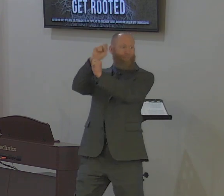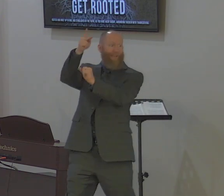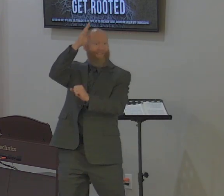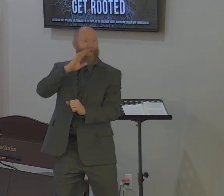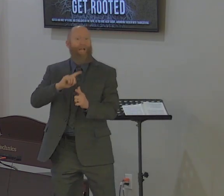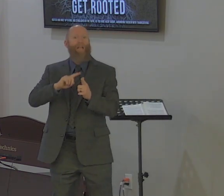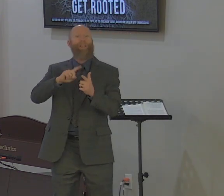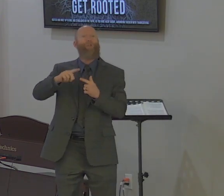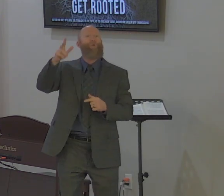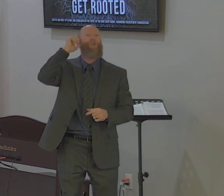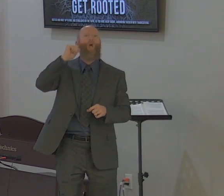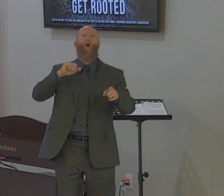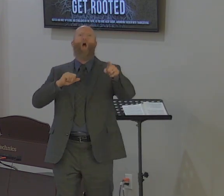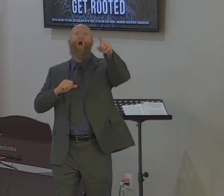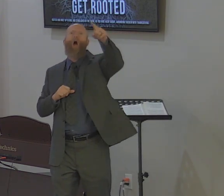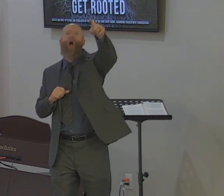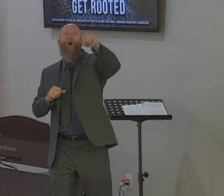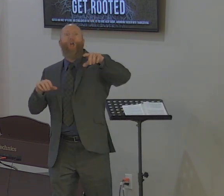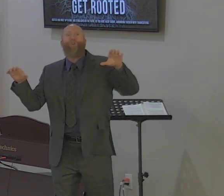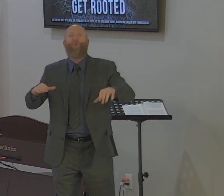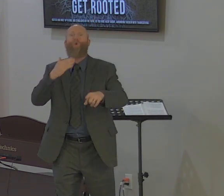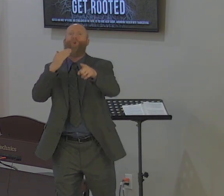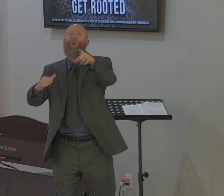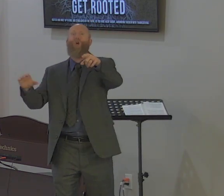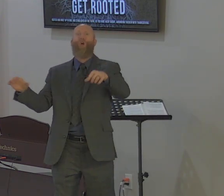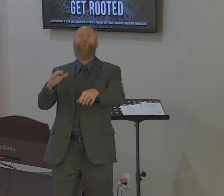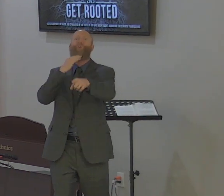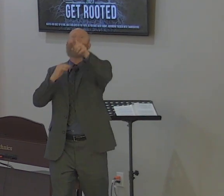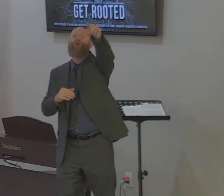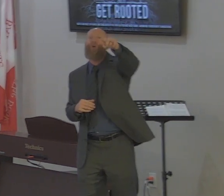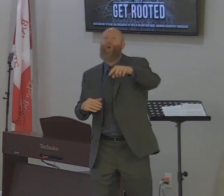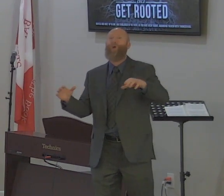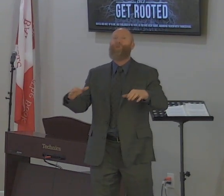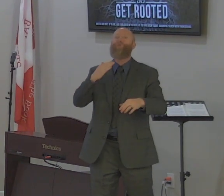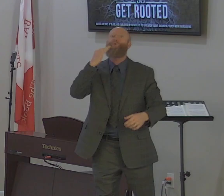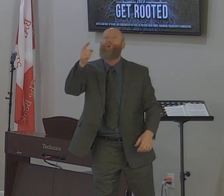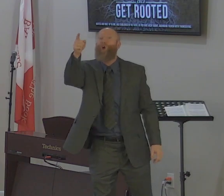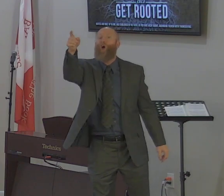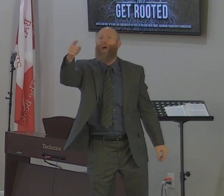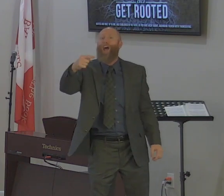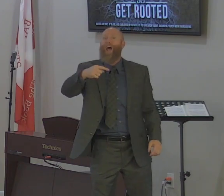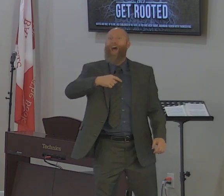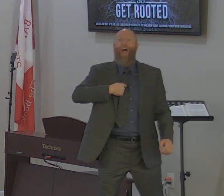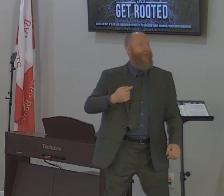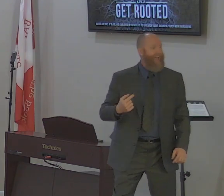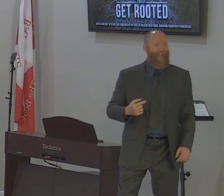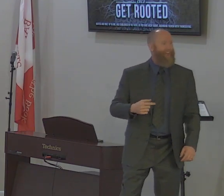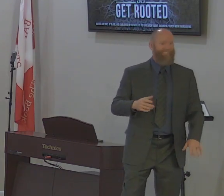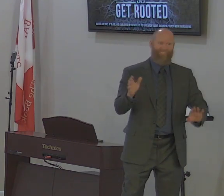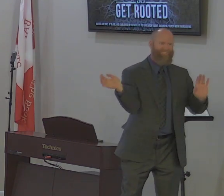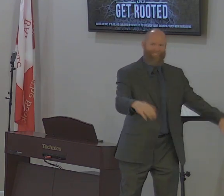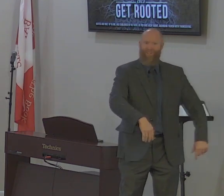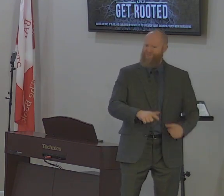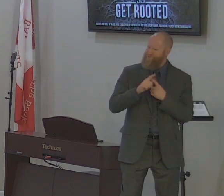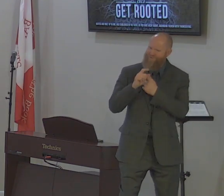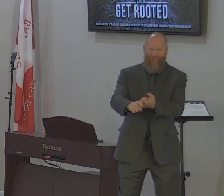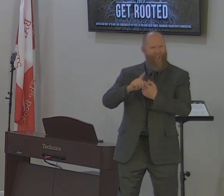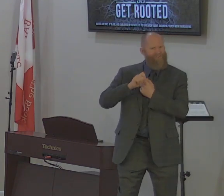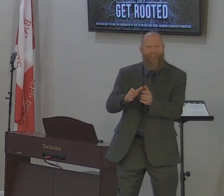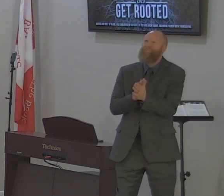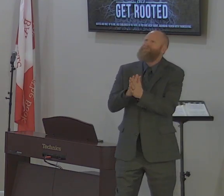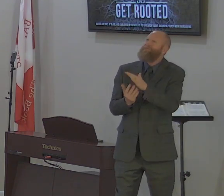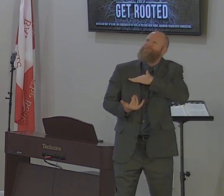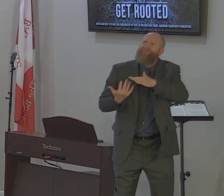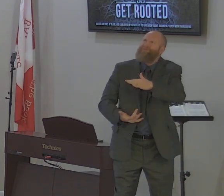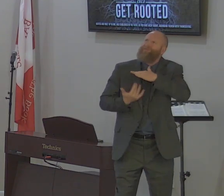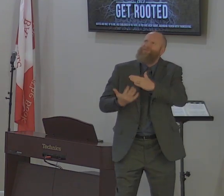in the distance, and you get excited, and instead of walking for God, you start running and striving for God, and you're on fire for